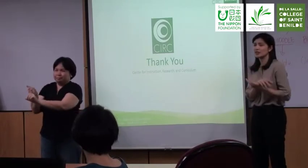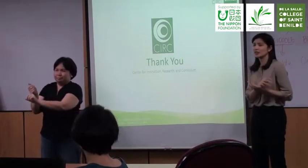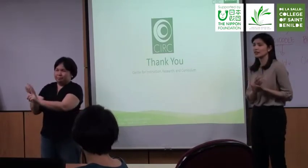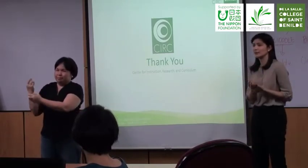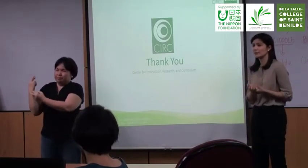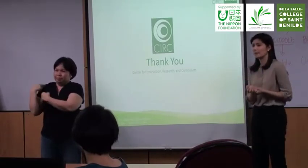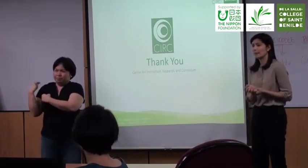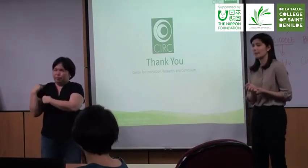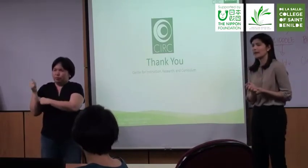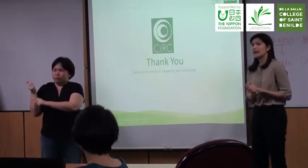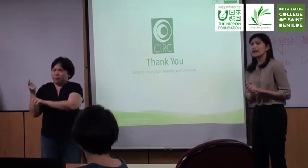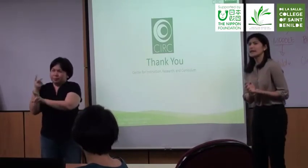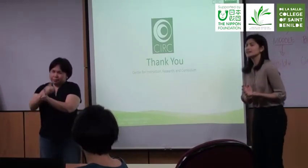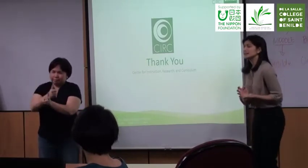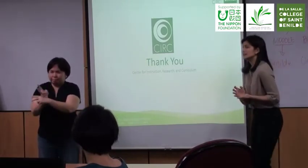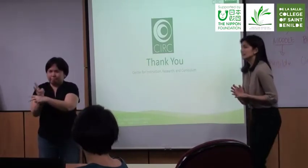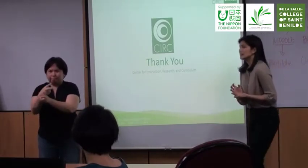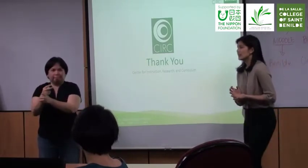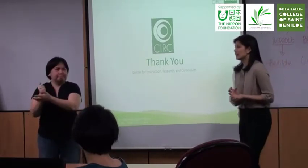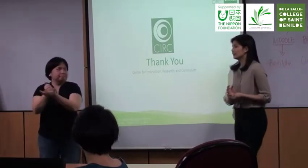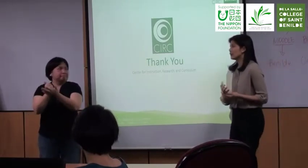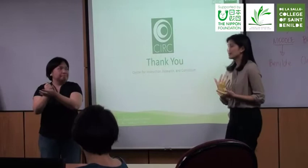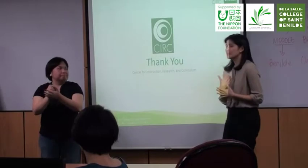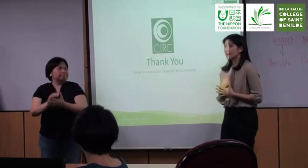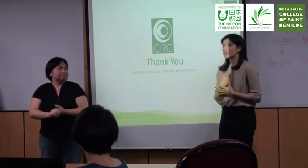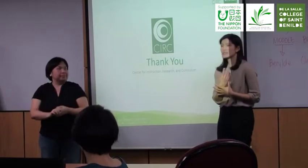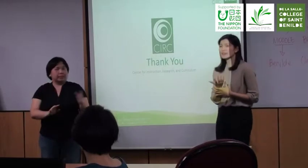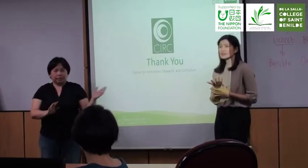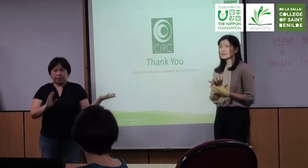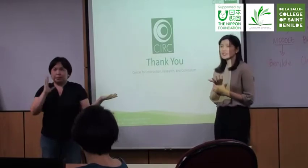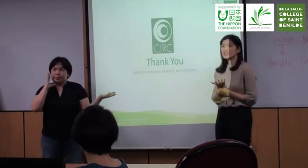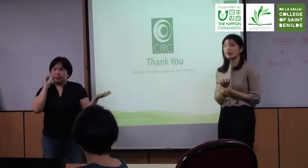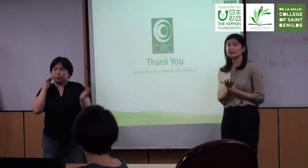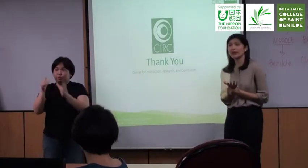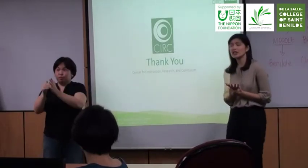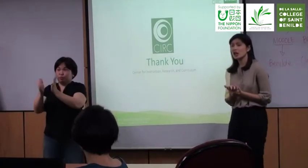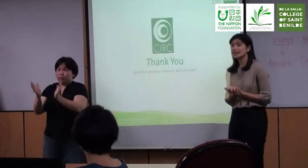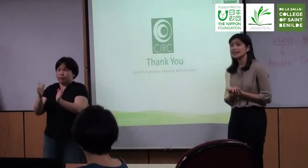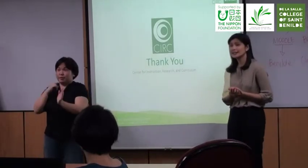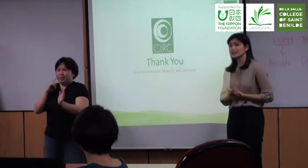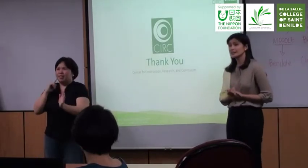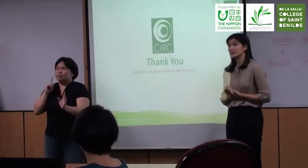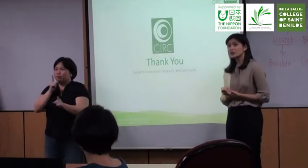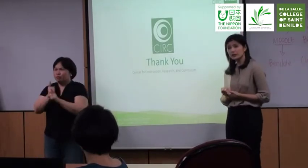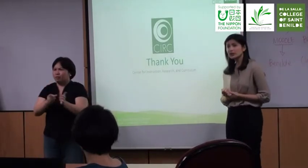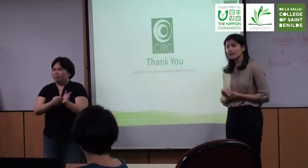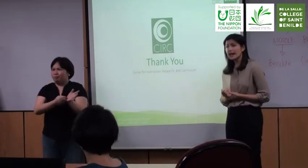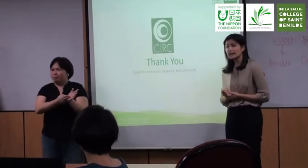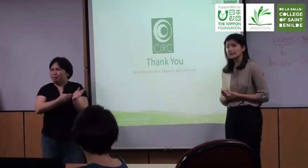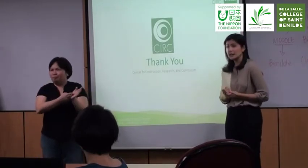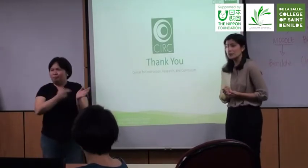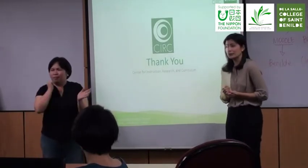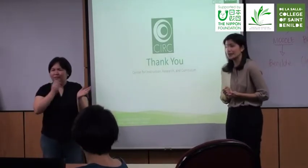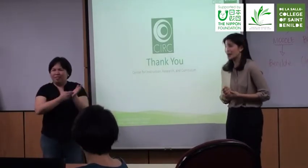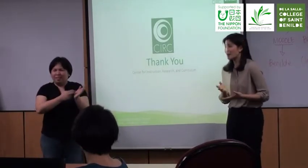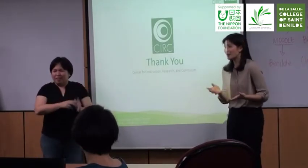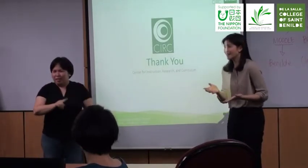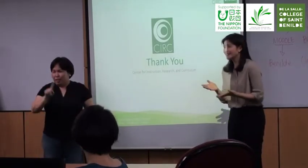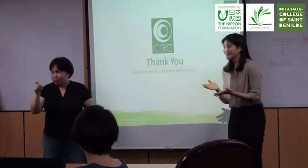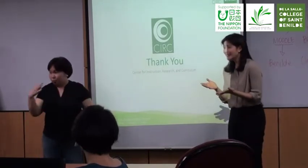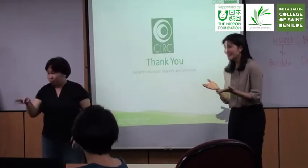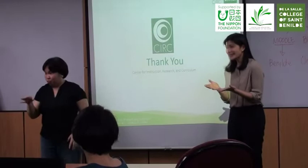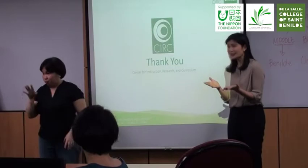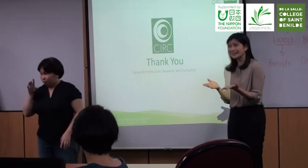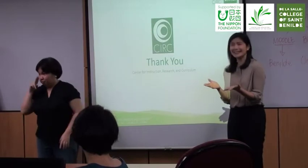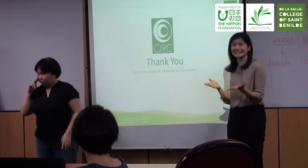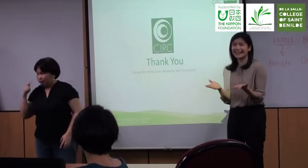for each other. And from experience, deaf students are very honest. So if you really ask them if they